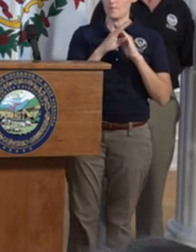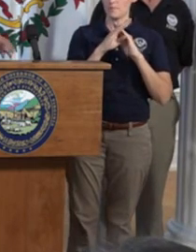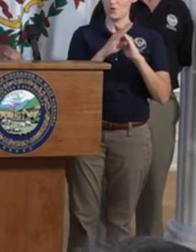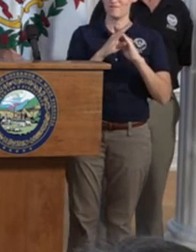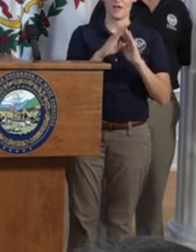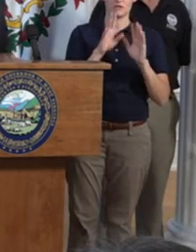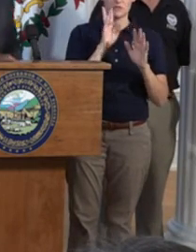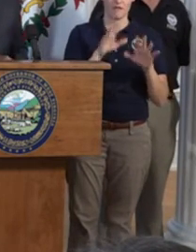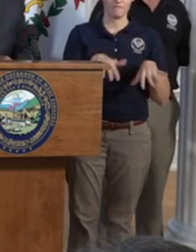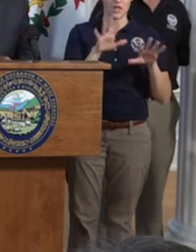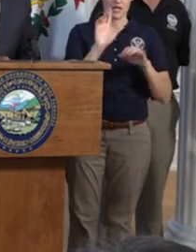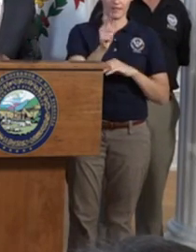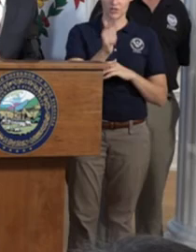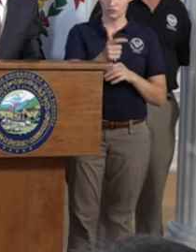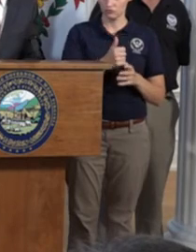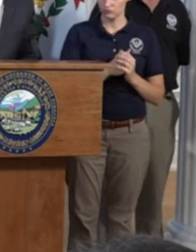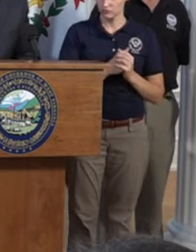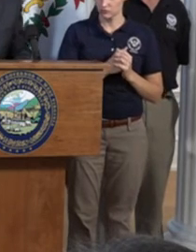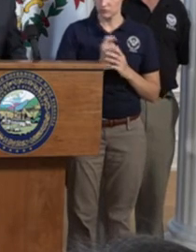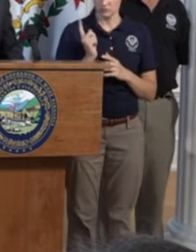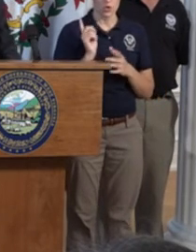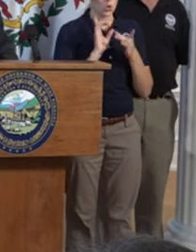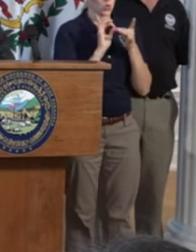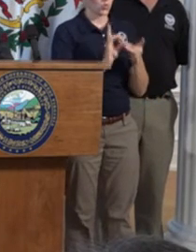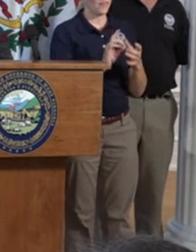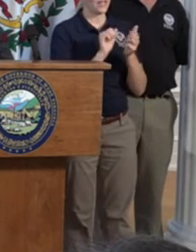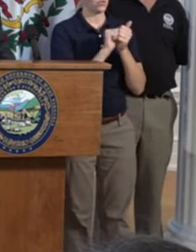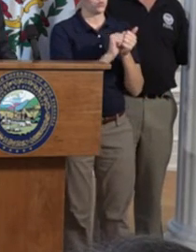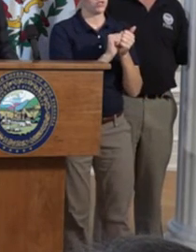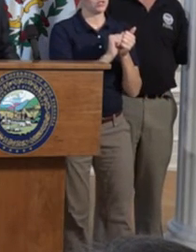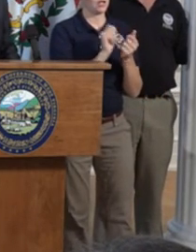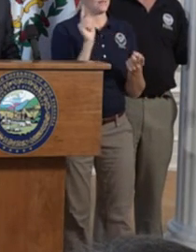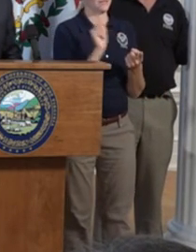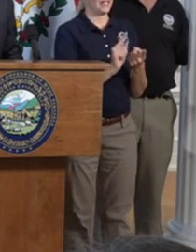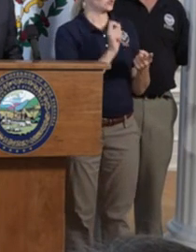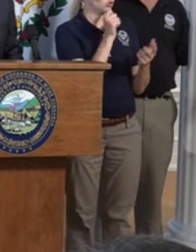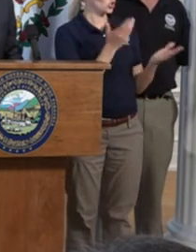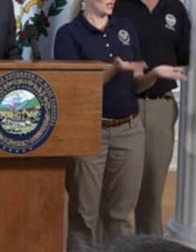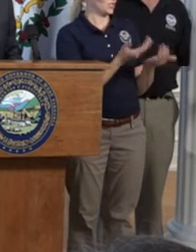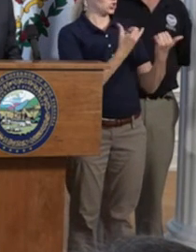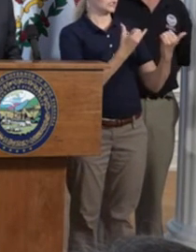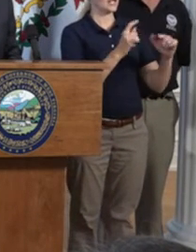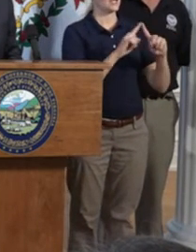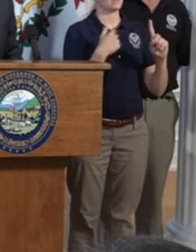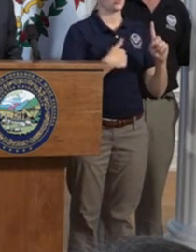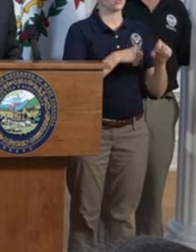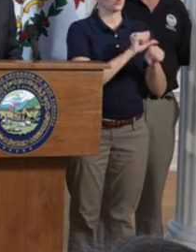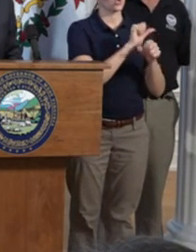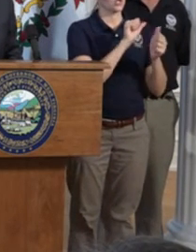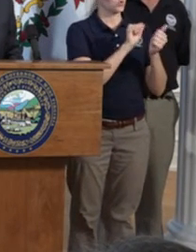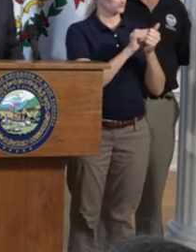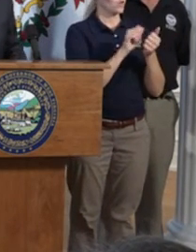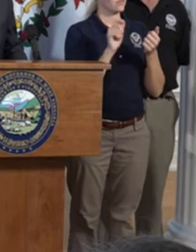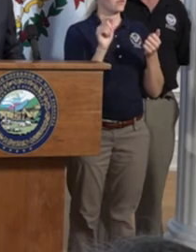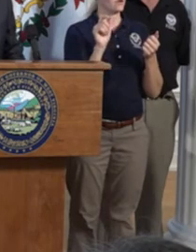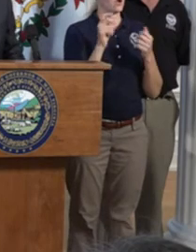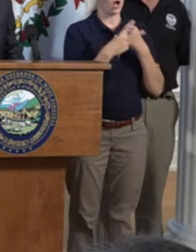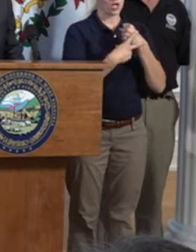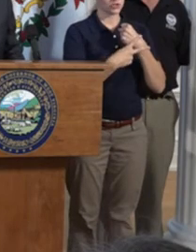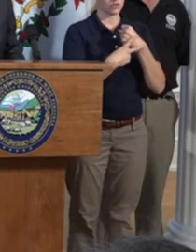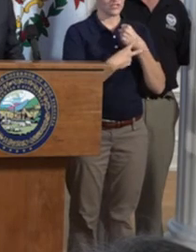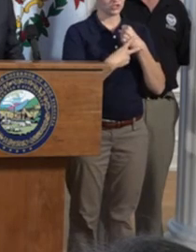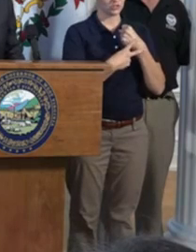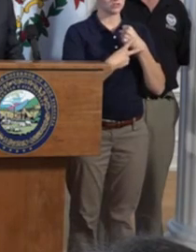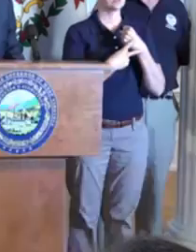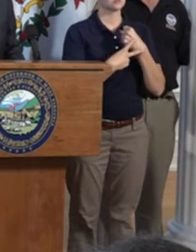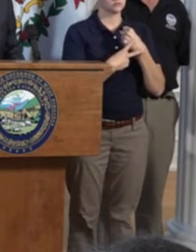One of the things that, as far as the mitigation, they're not here today, but we are working with soil conservation obviously to